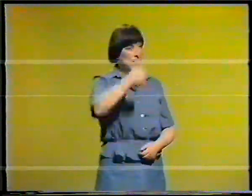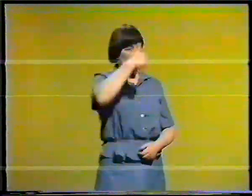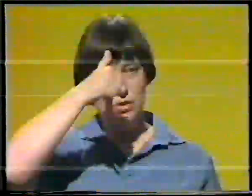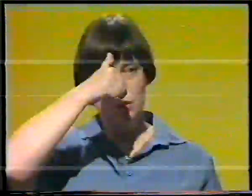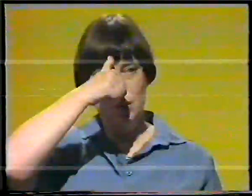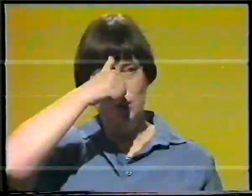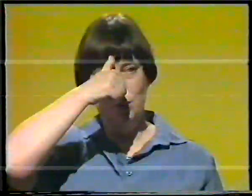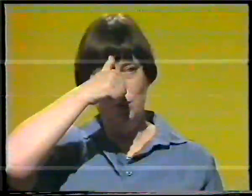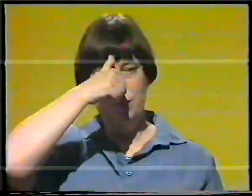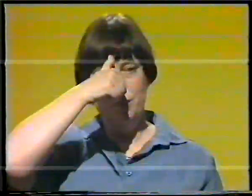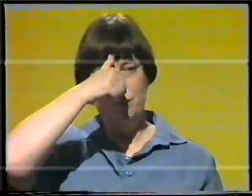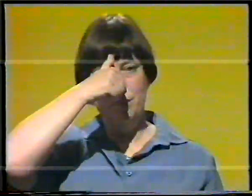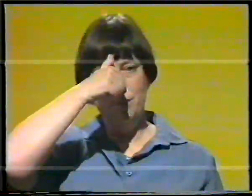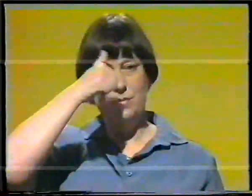To know.